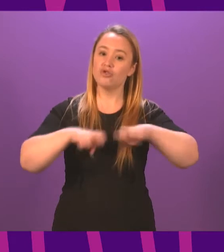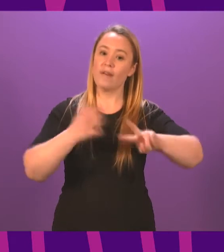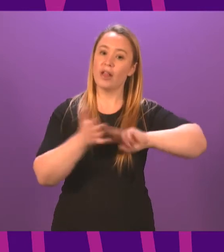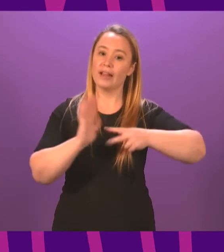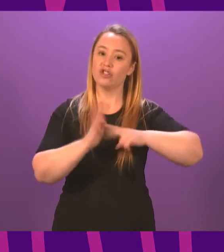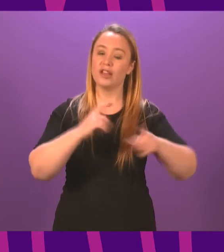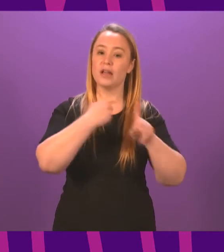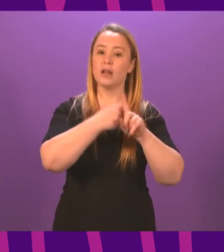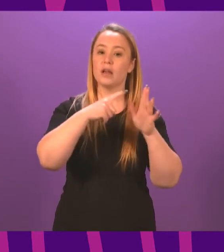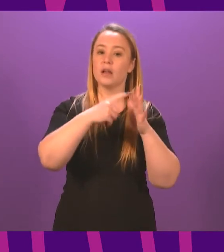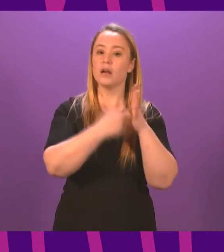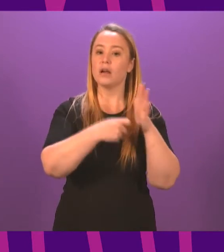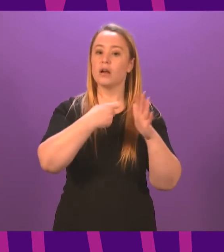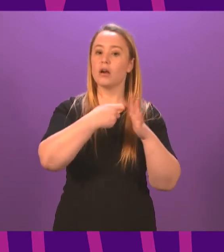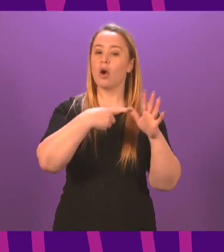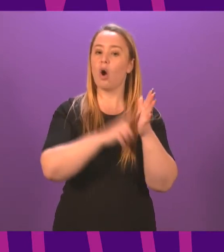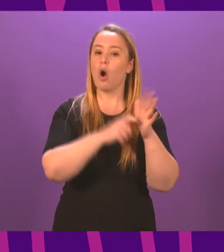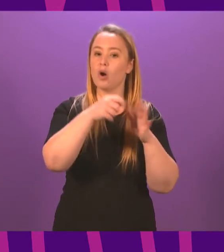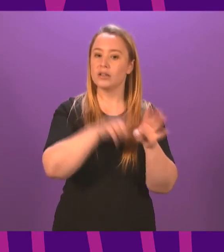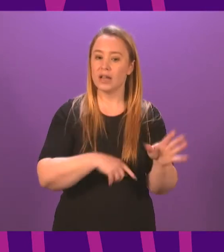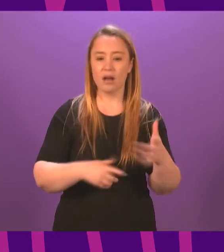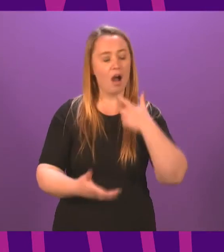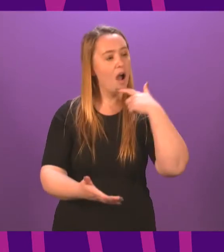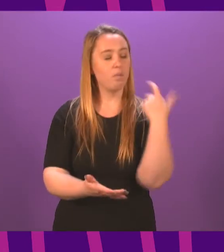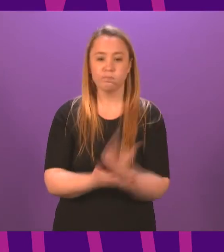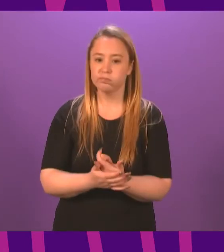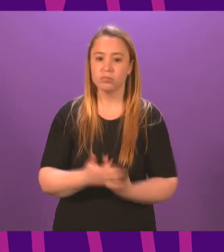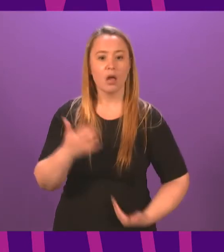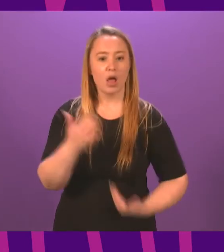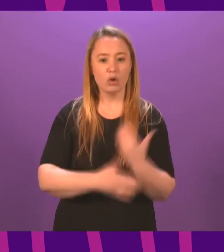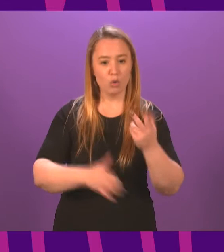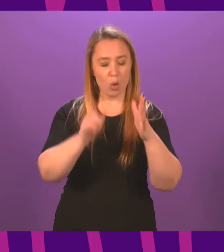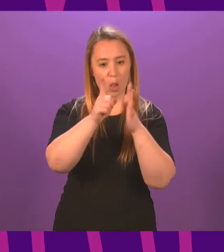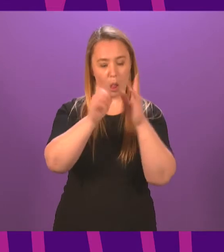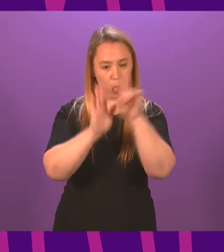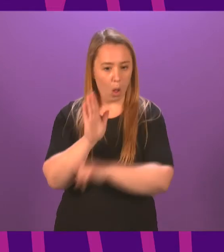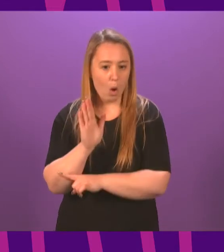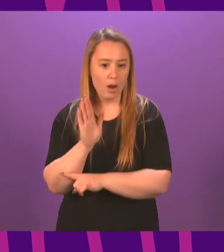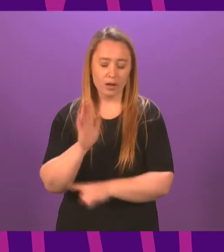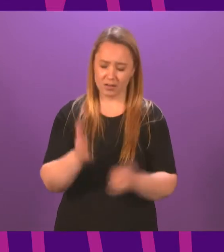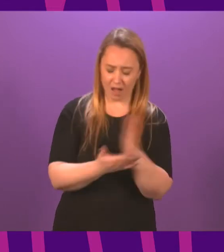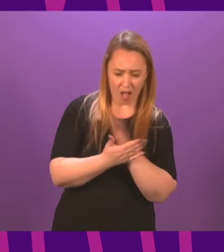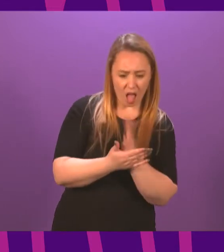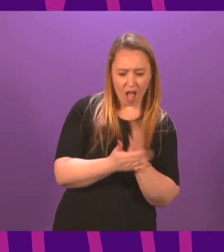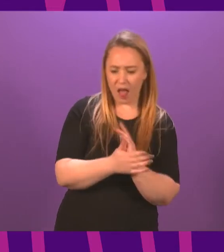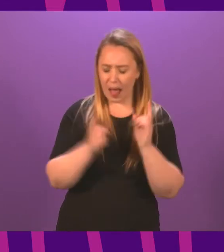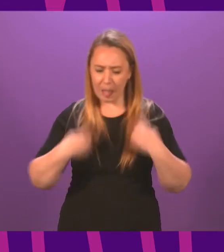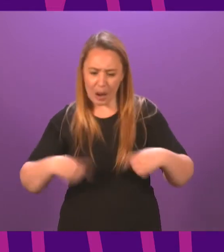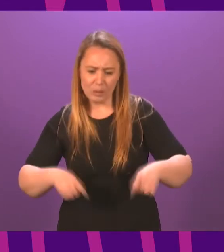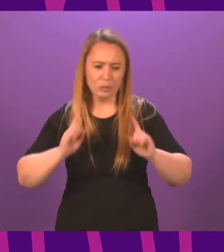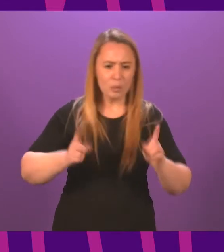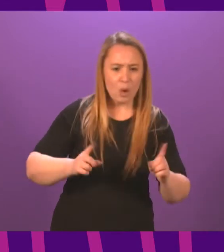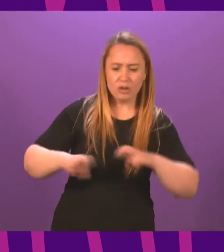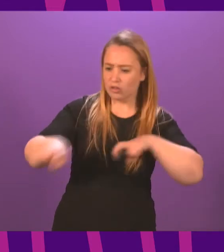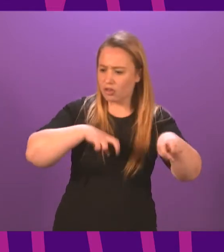in Kirkcaldy. He is aghast at the new travel law and the ambiguity spread by ministers in the past few days, and